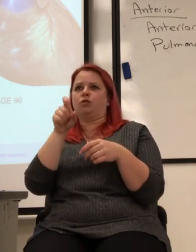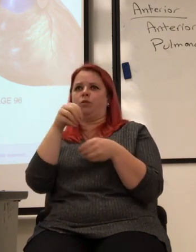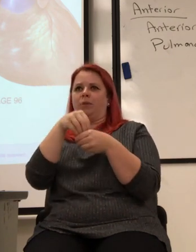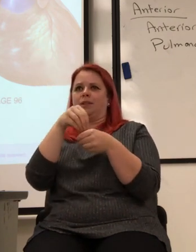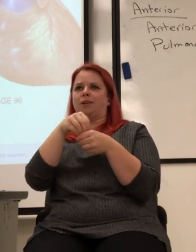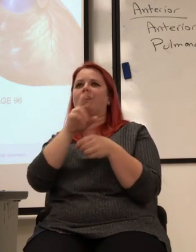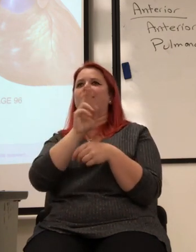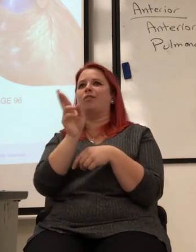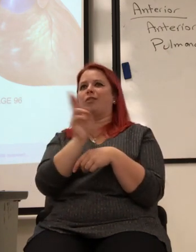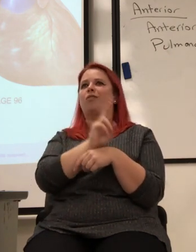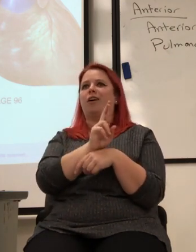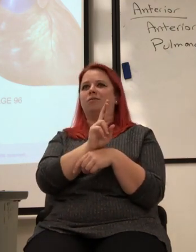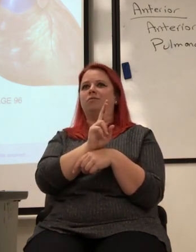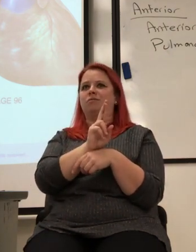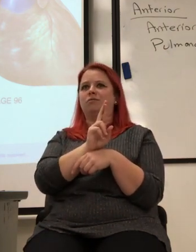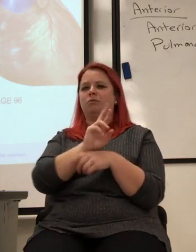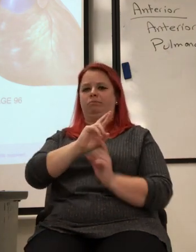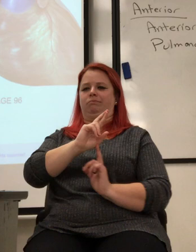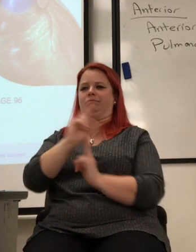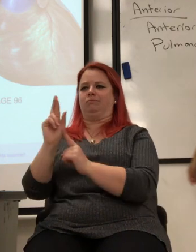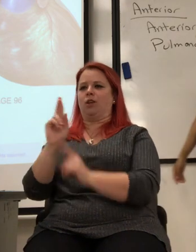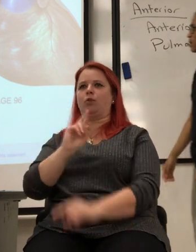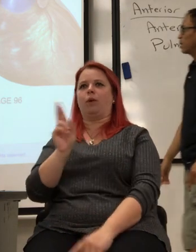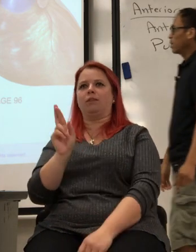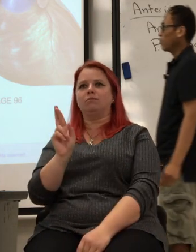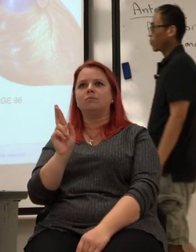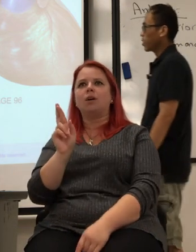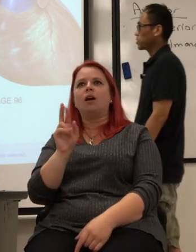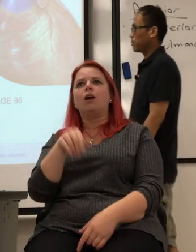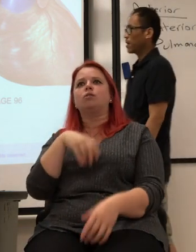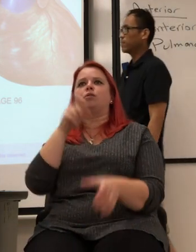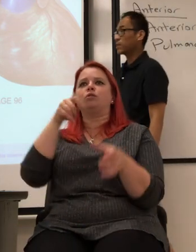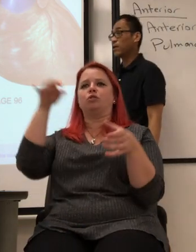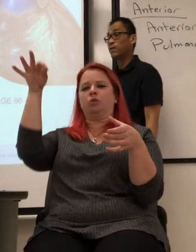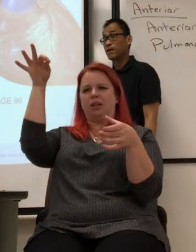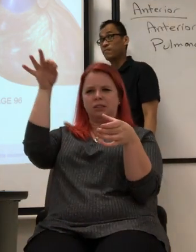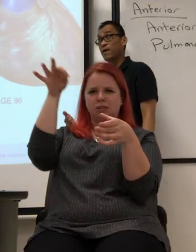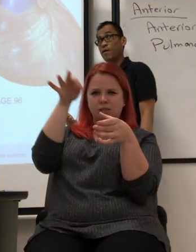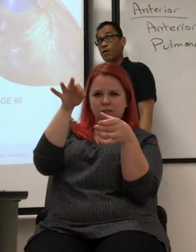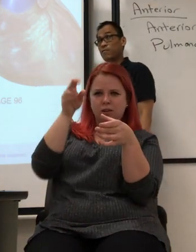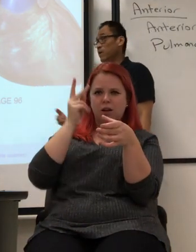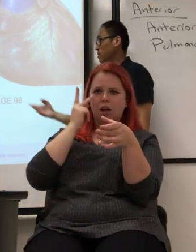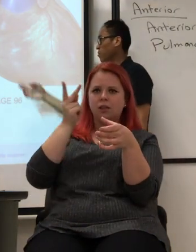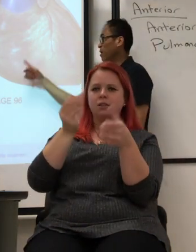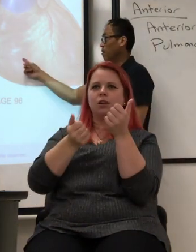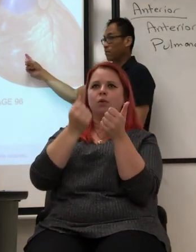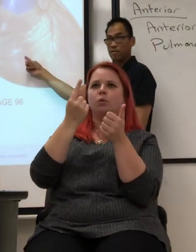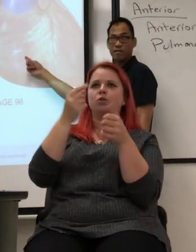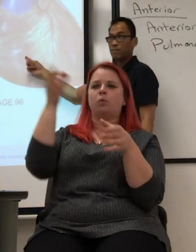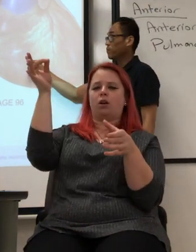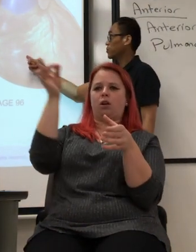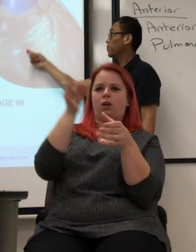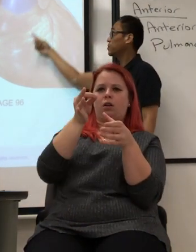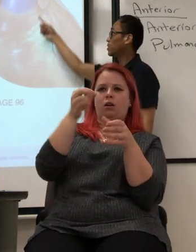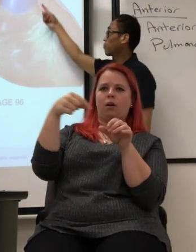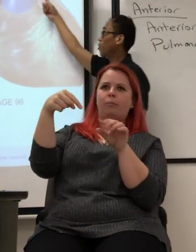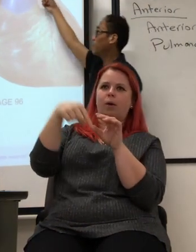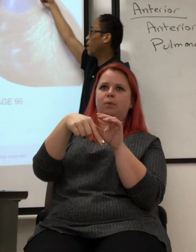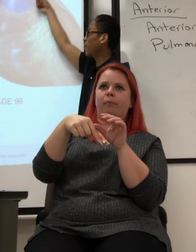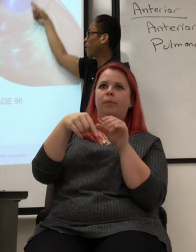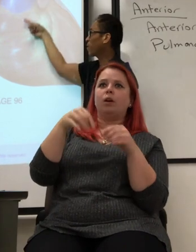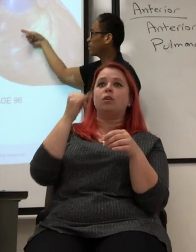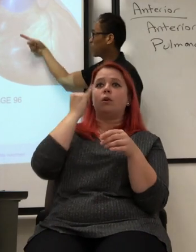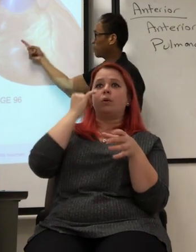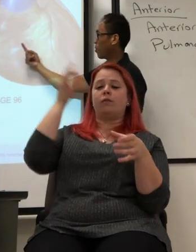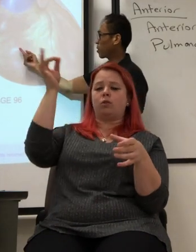RV. So you should kind of poke around there and see. Well, the question becomes, can you identify the RV? It's right here. So if you stick a